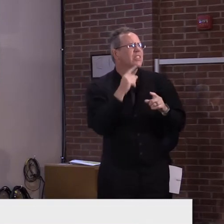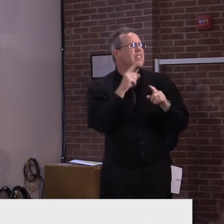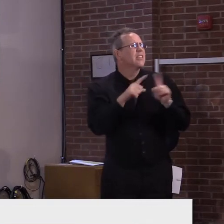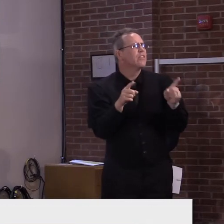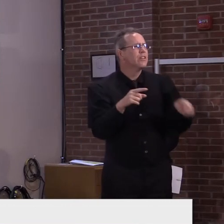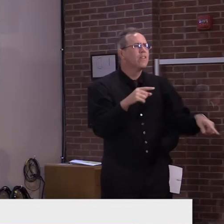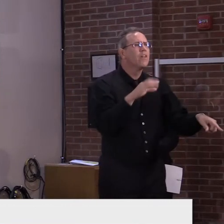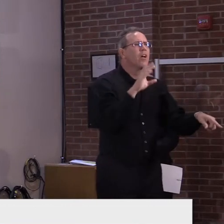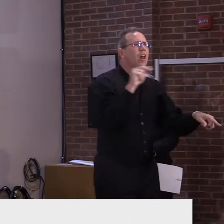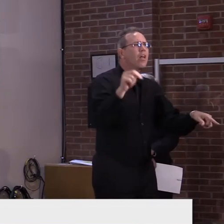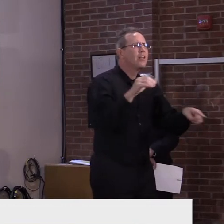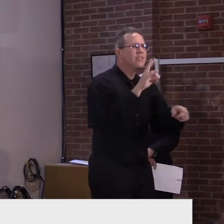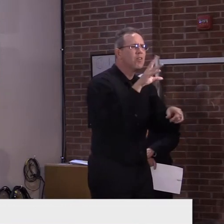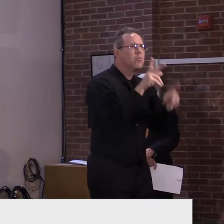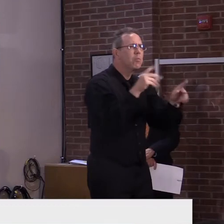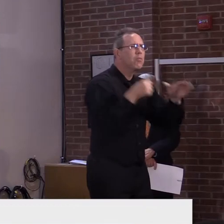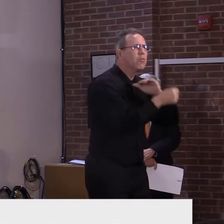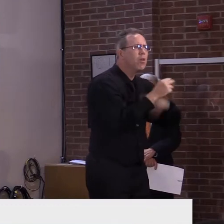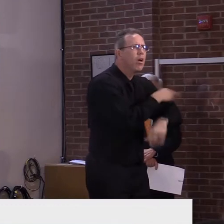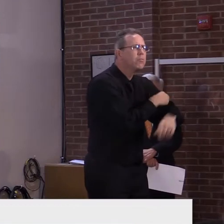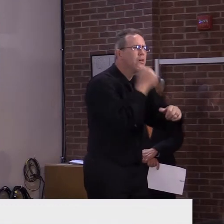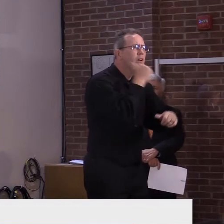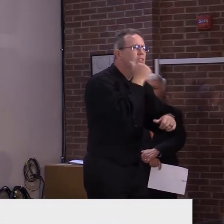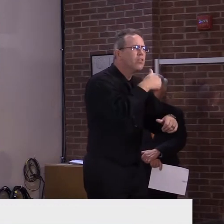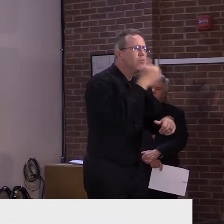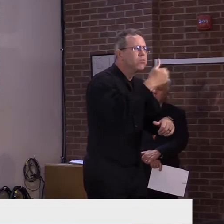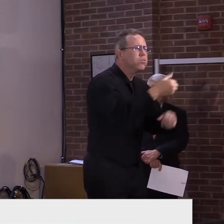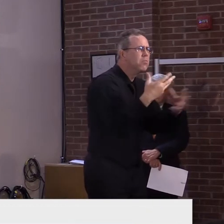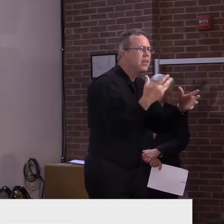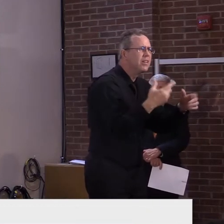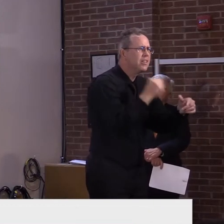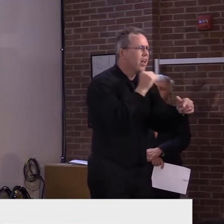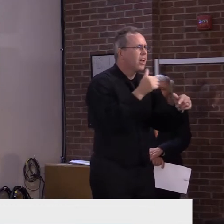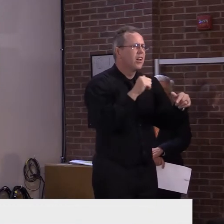Get vaccinated, because we've proven they work.